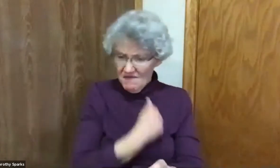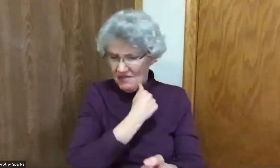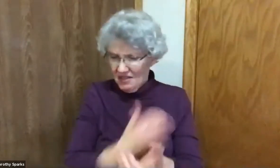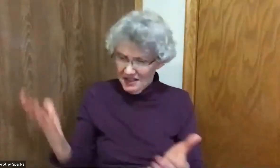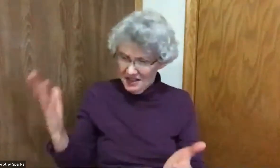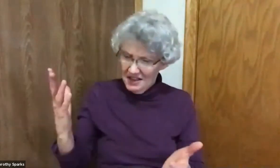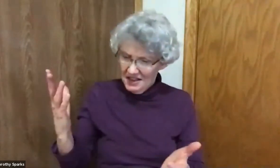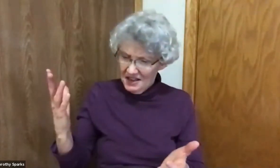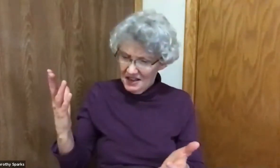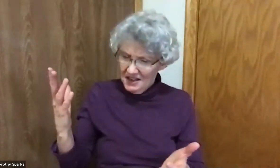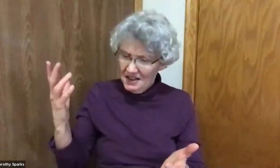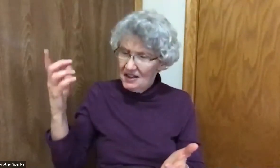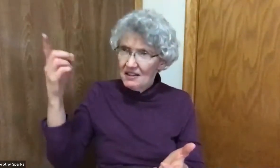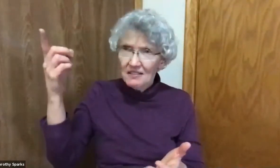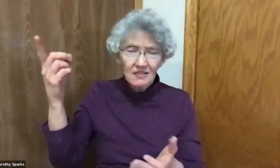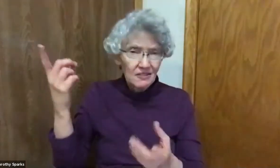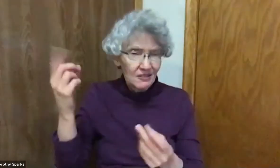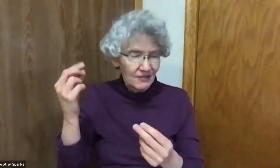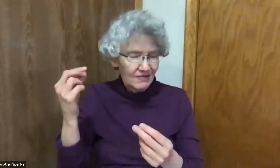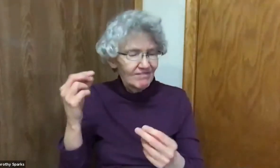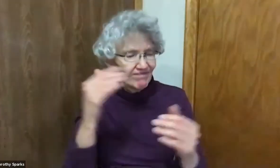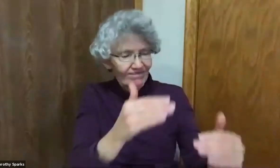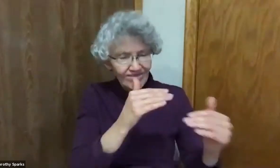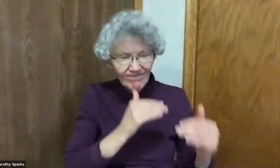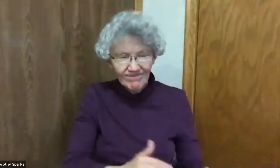You scatter the conceited